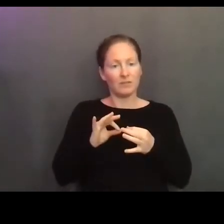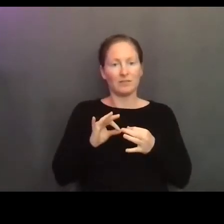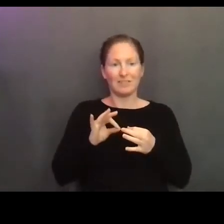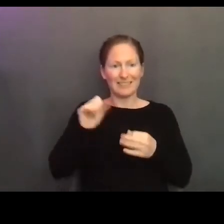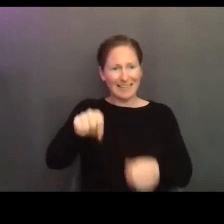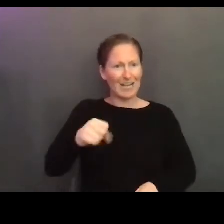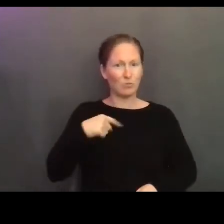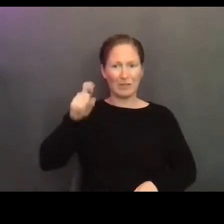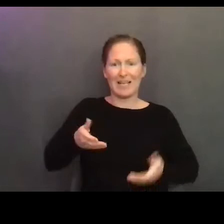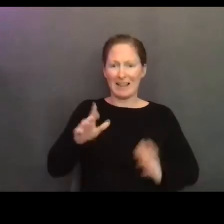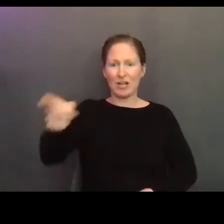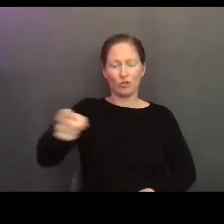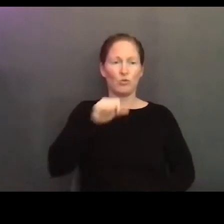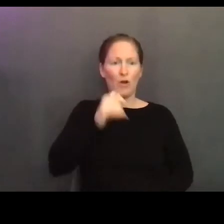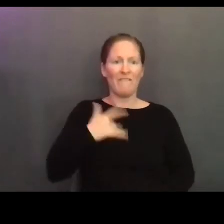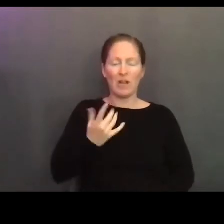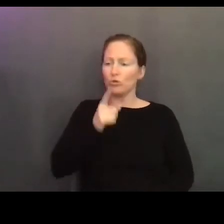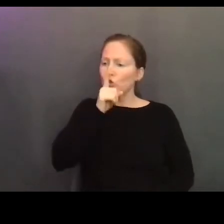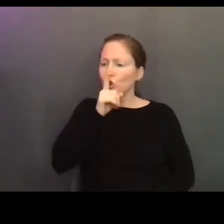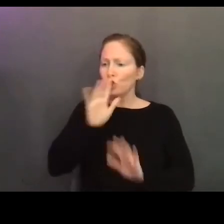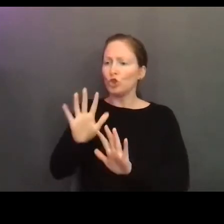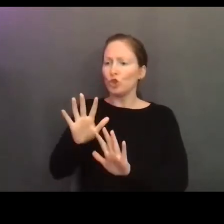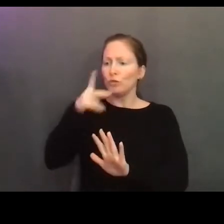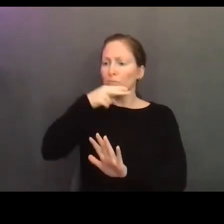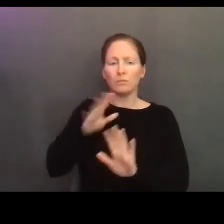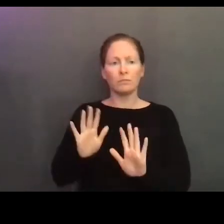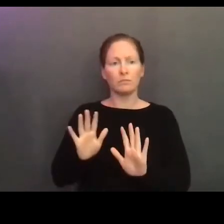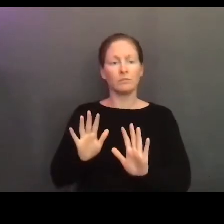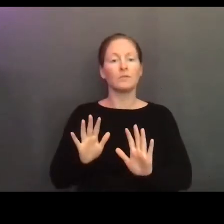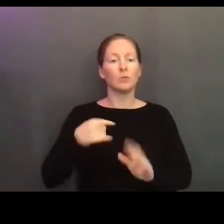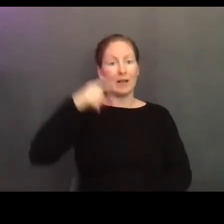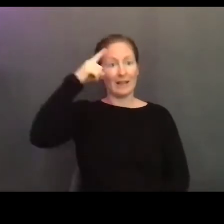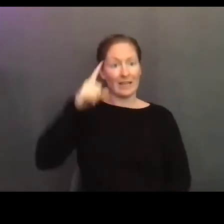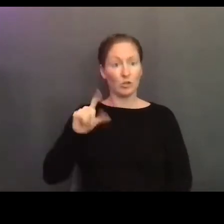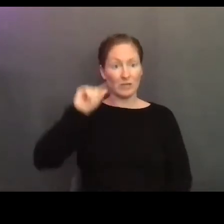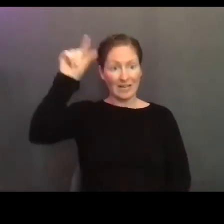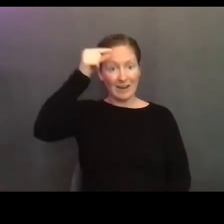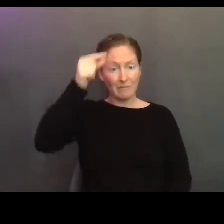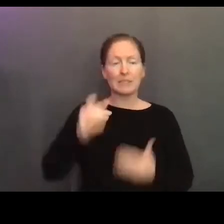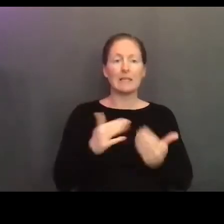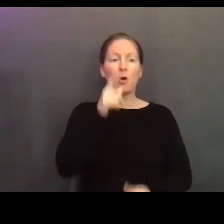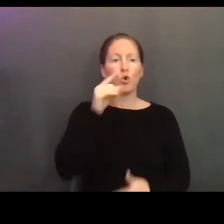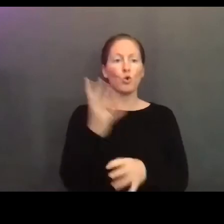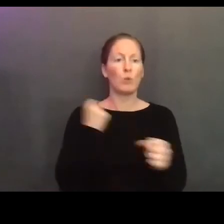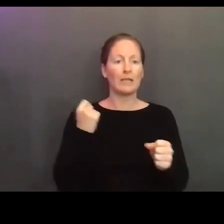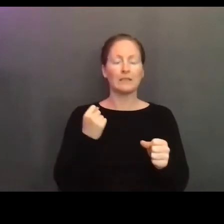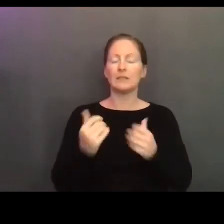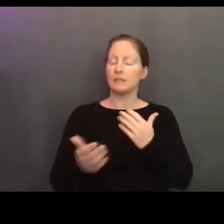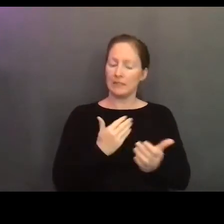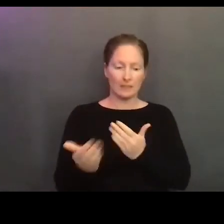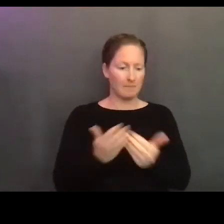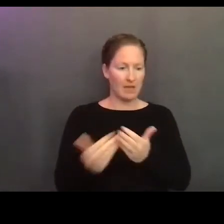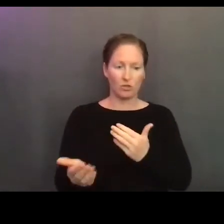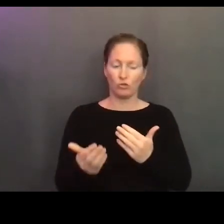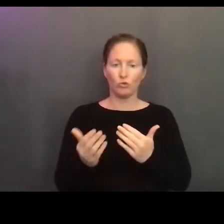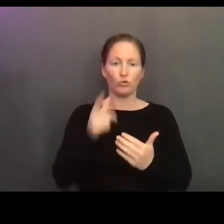not make it feel stifled. Yeah. And I think the lieutenant governor, I mean, no matter who wins the nomination, no matter